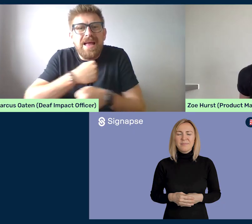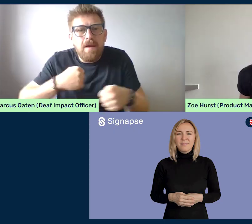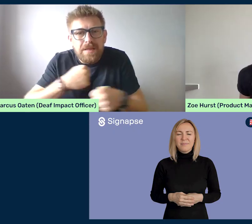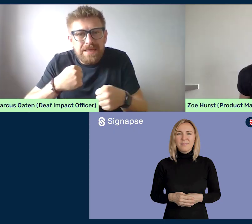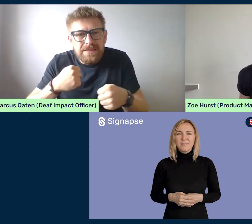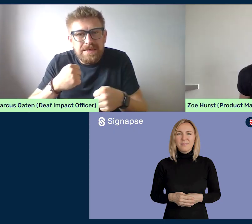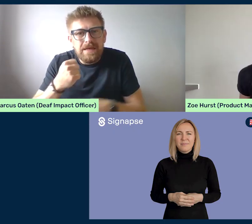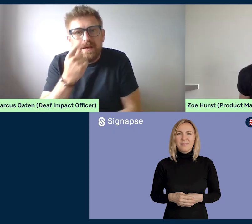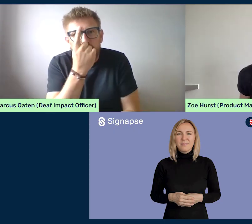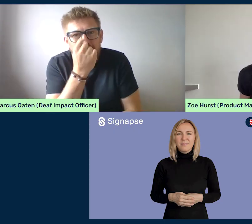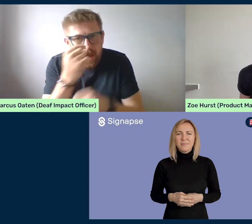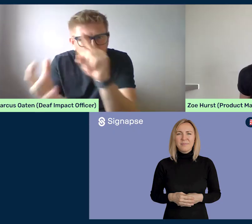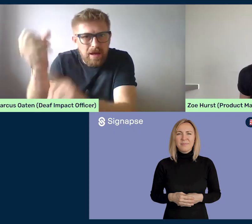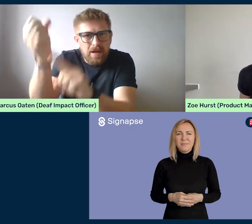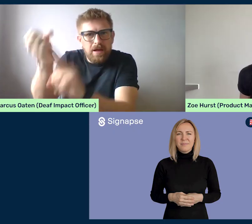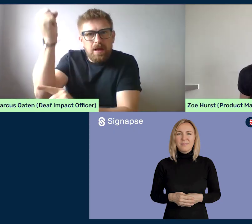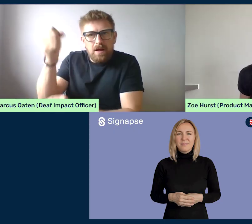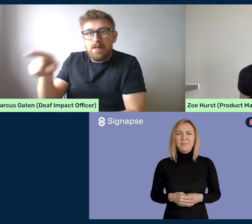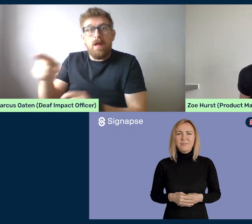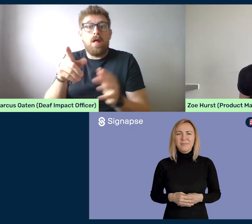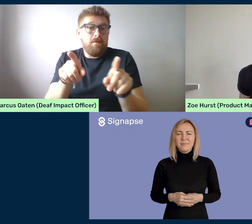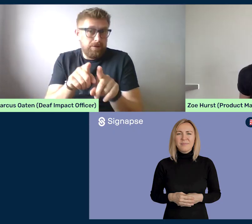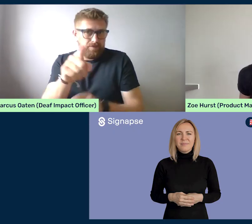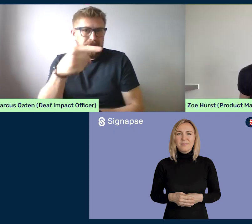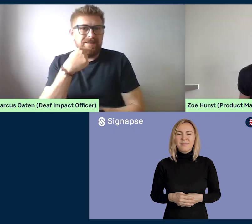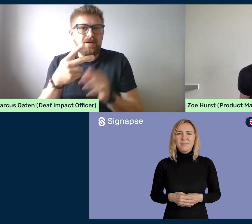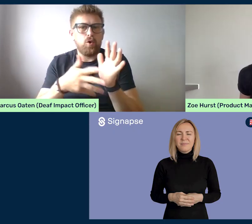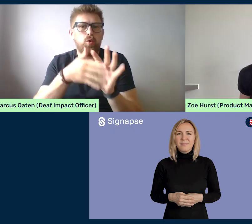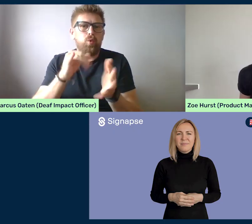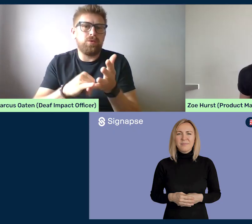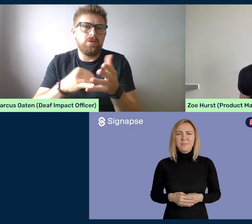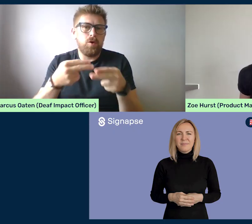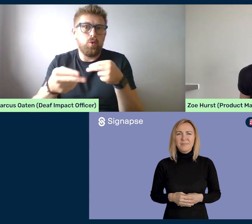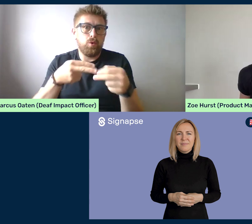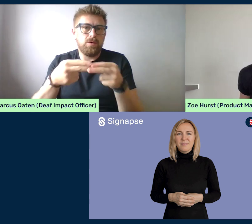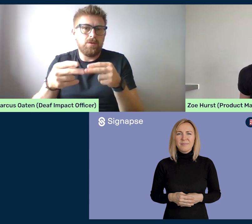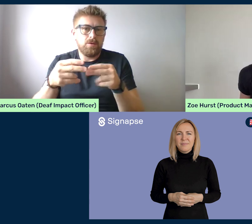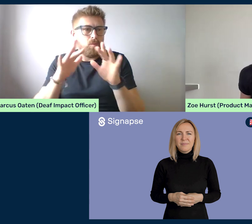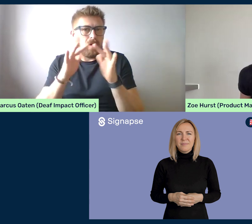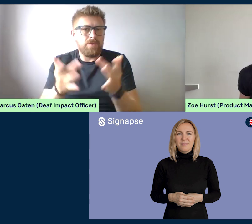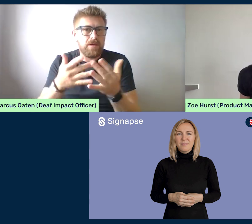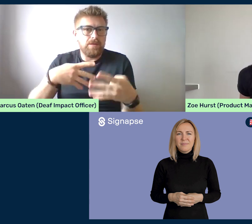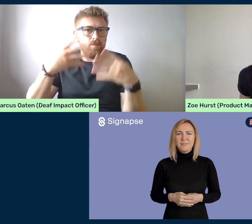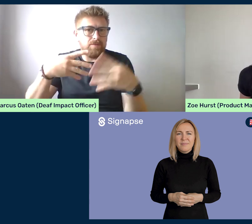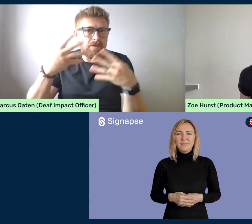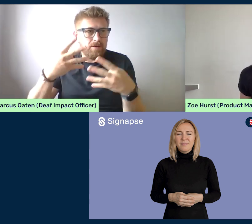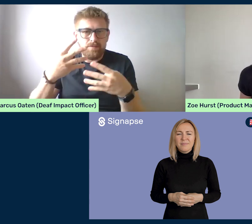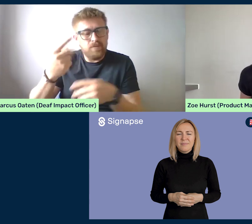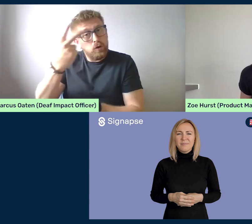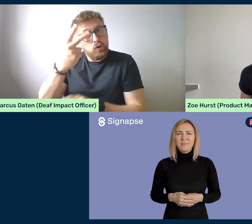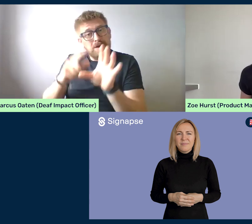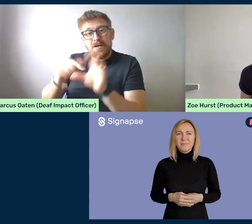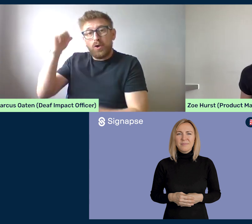Mm, now opened up in terms of its use. We have the capacity to do a lot more with the AI. Like you just said about the